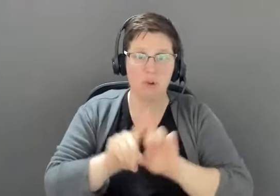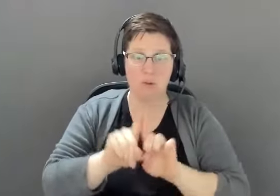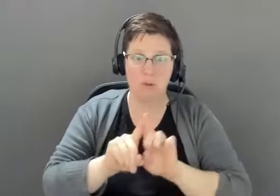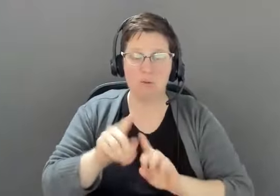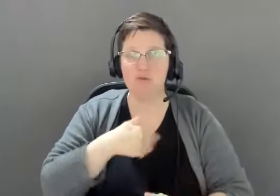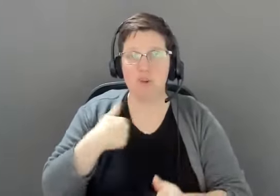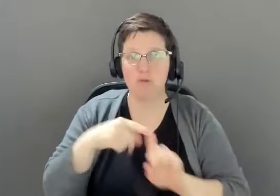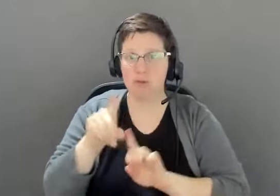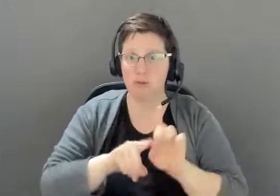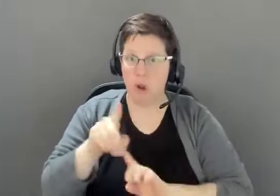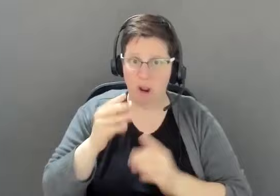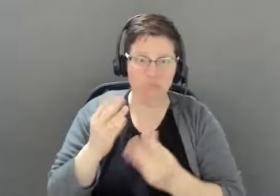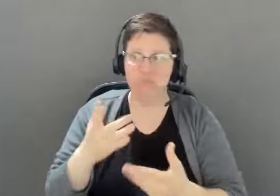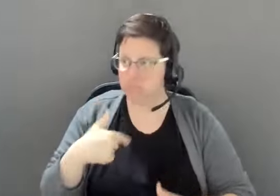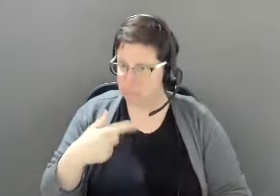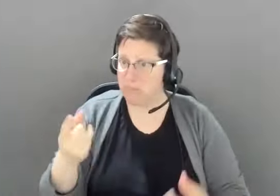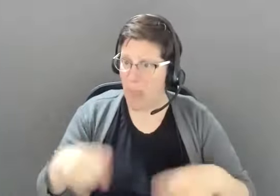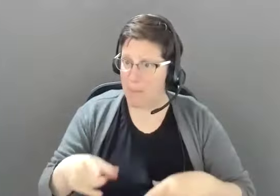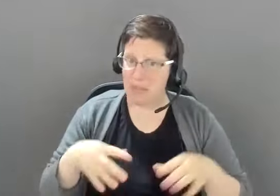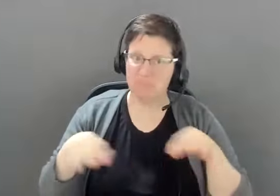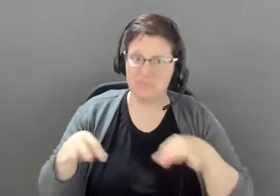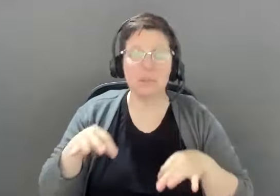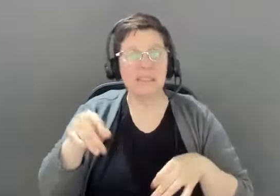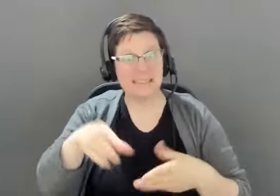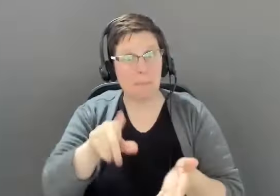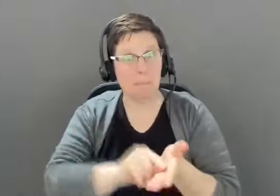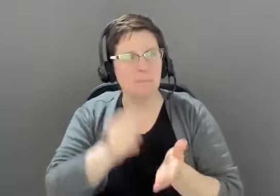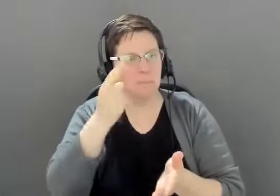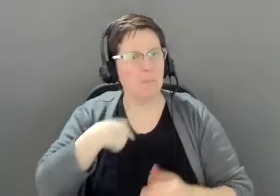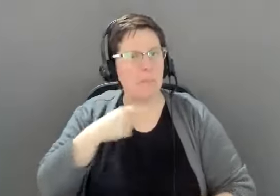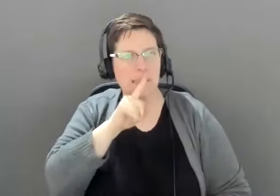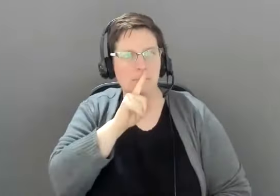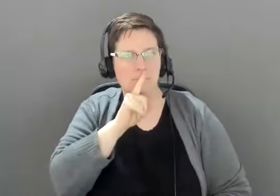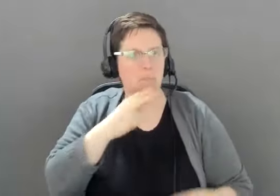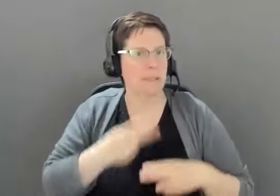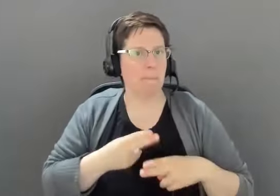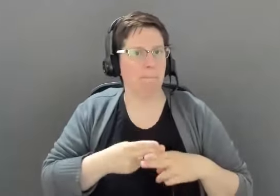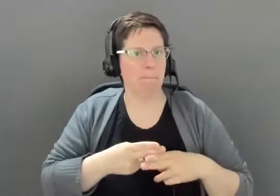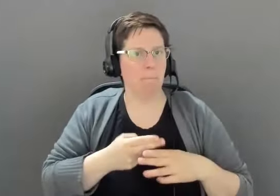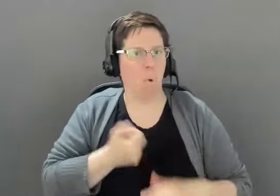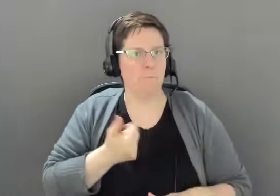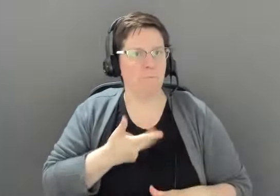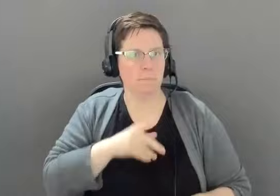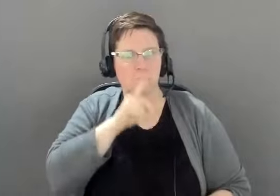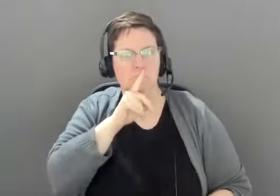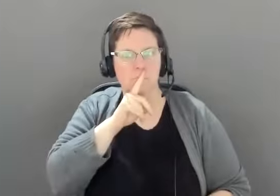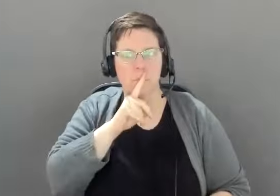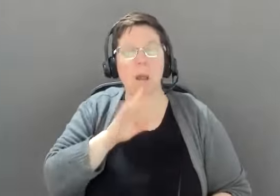Toronto Star published my story with me anonymous, the Crown attorneys finally got back in touch with me and